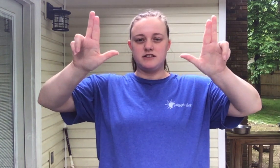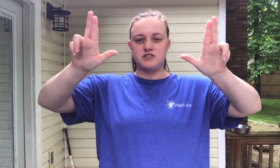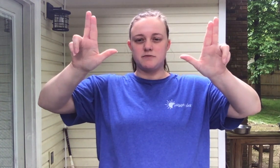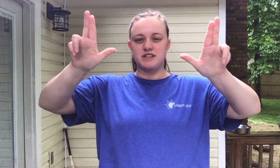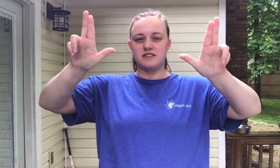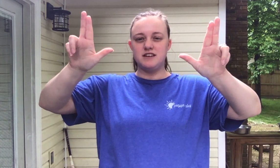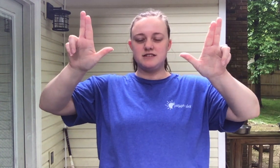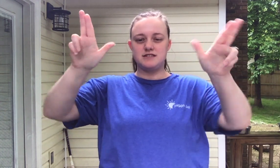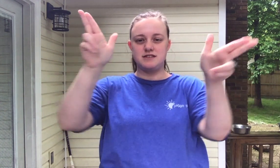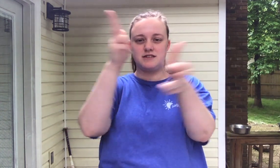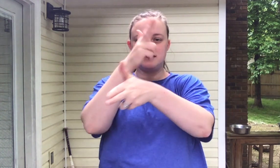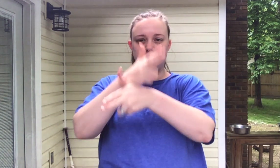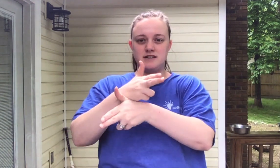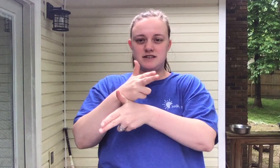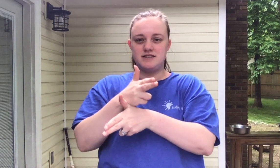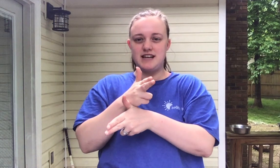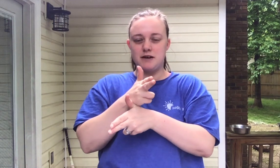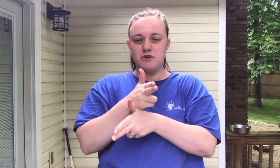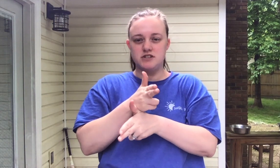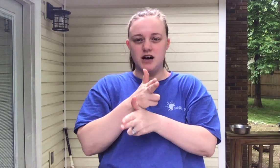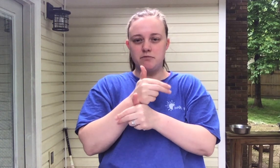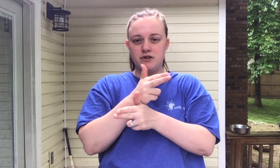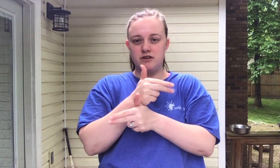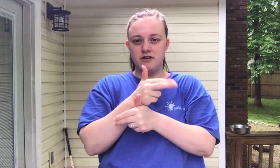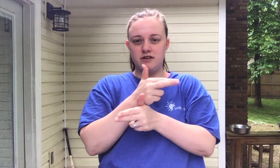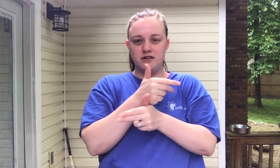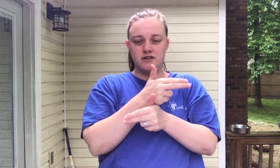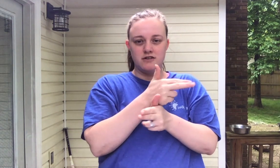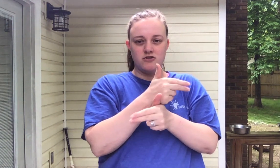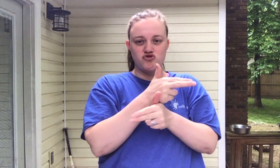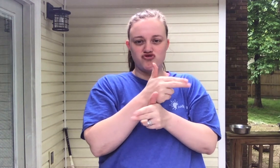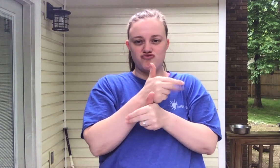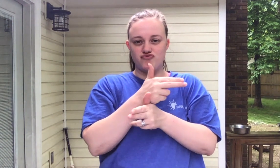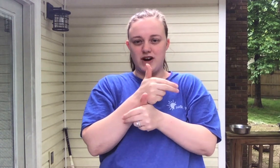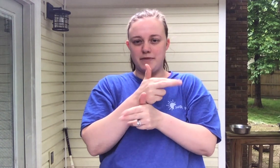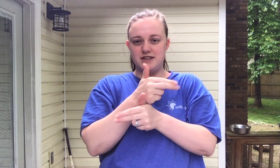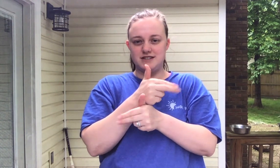handshakes like this. Stack them on top. Rabbit.